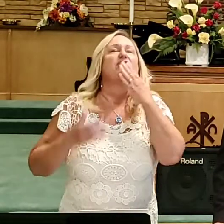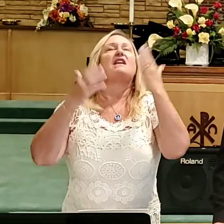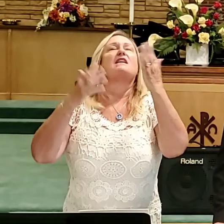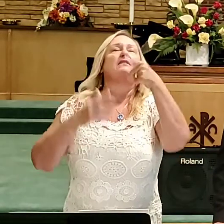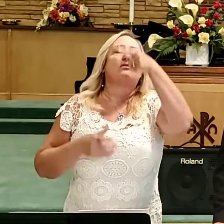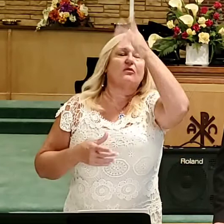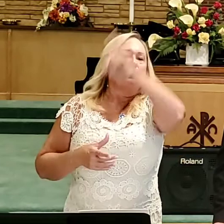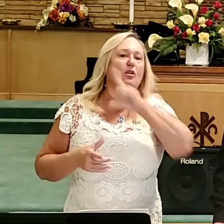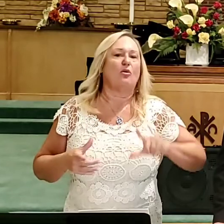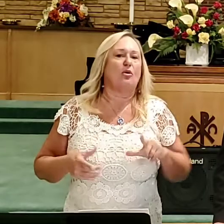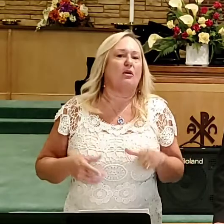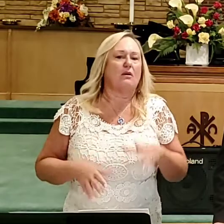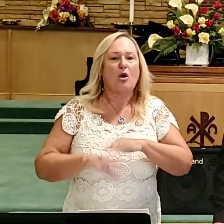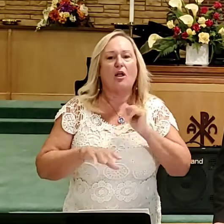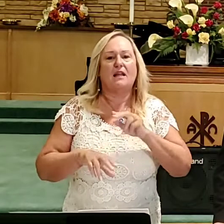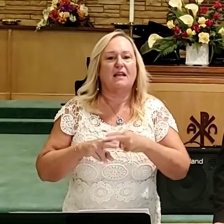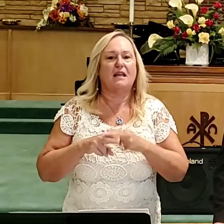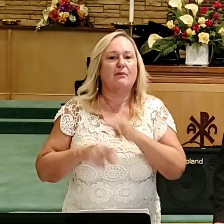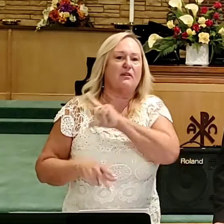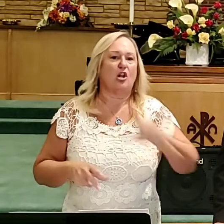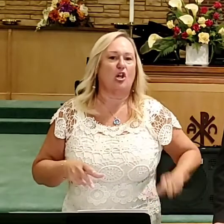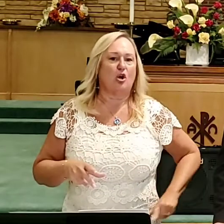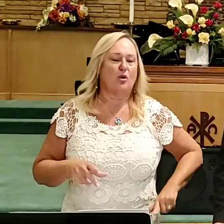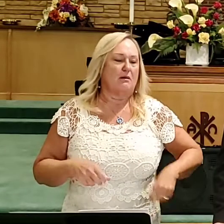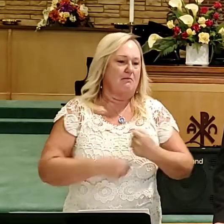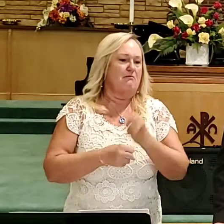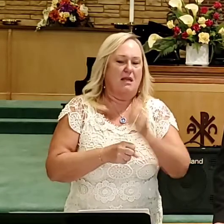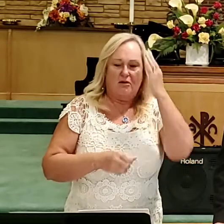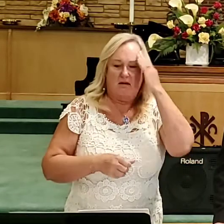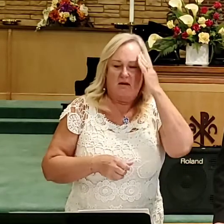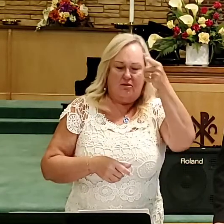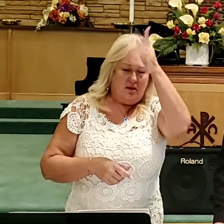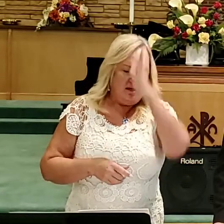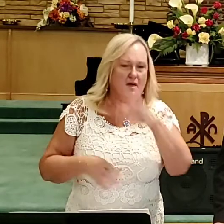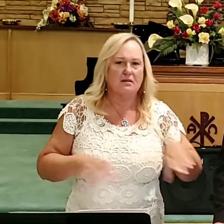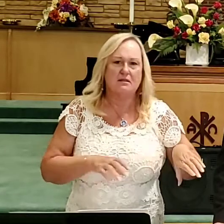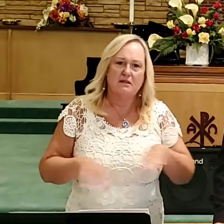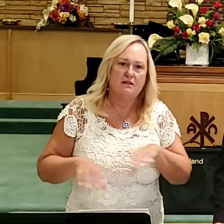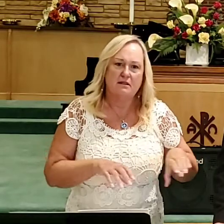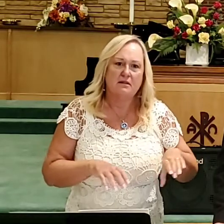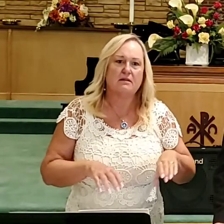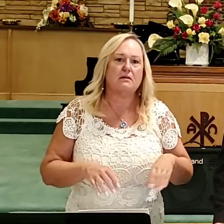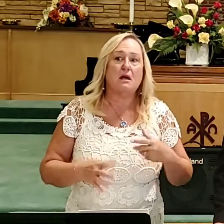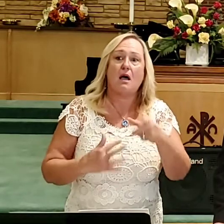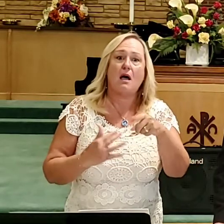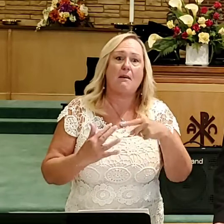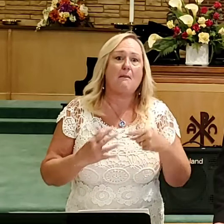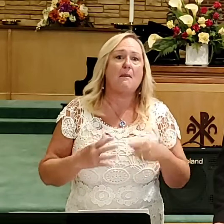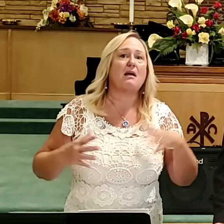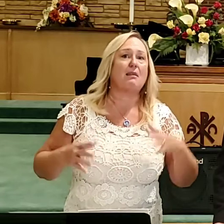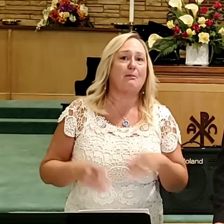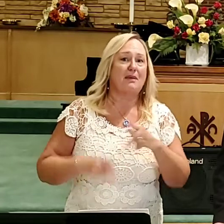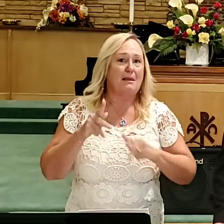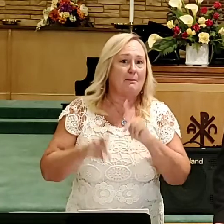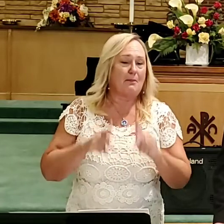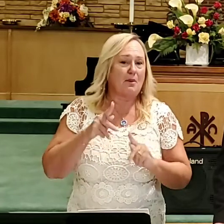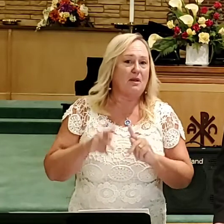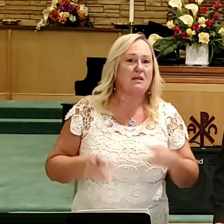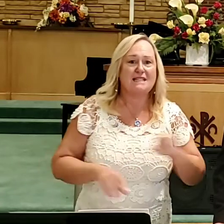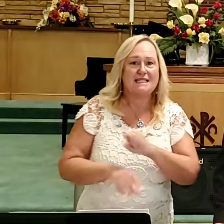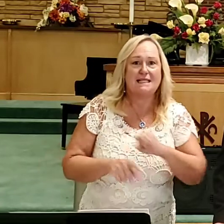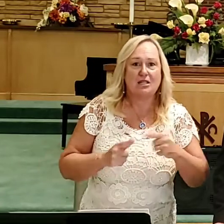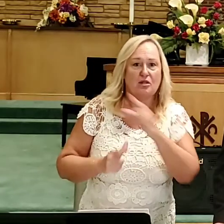Lord. Call on the name of the Lord. Make known God's deeds among the peoples. Sing